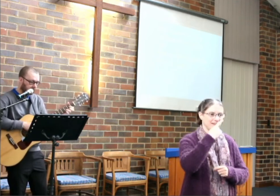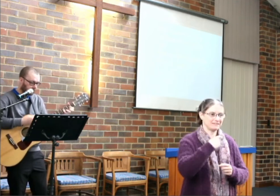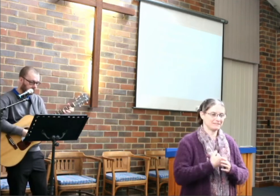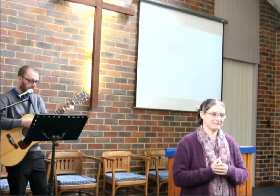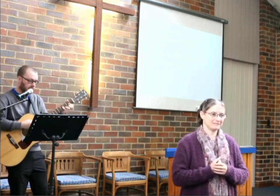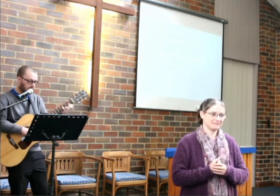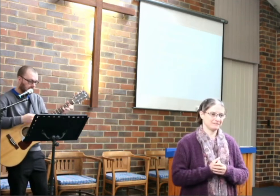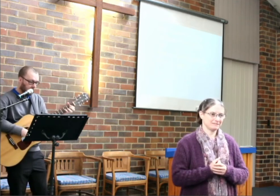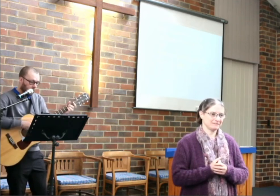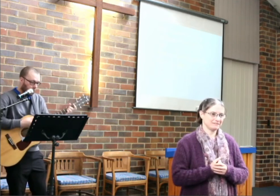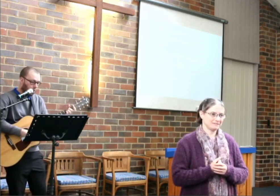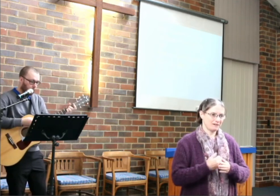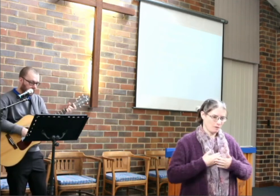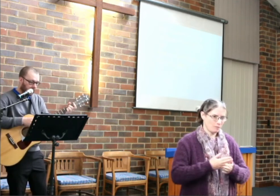face.